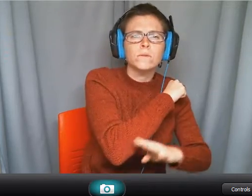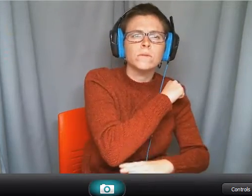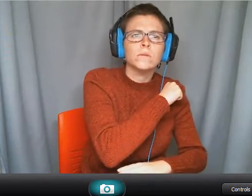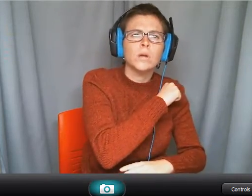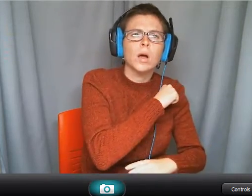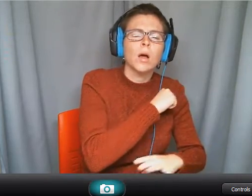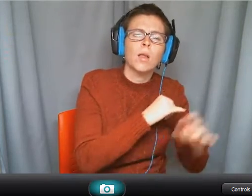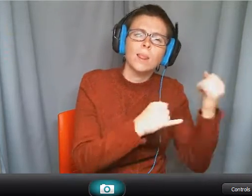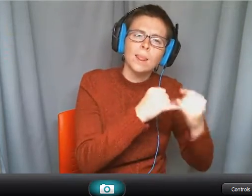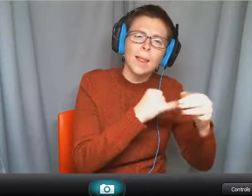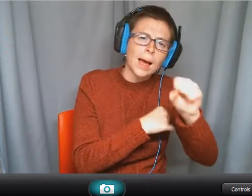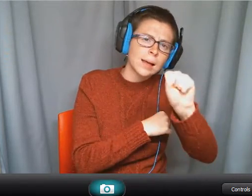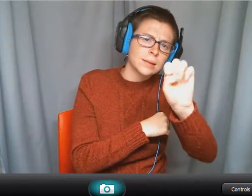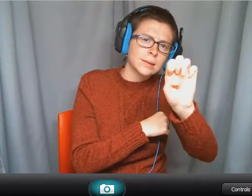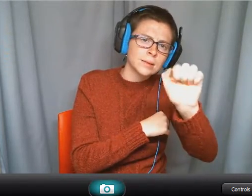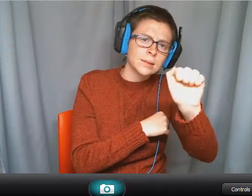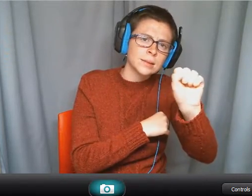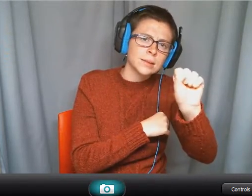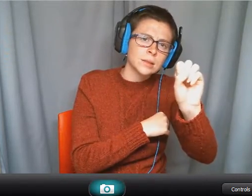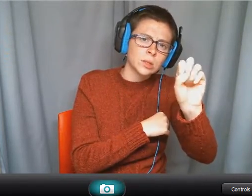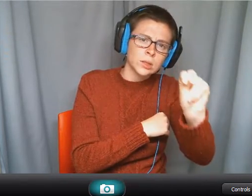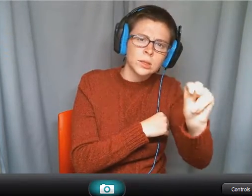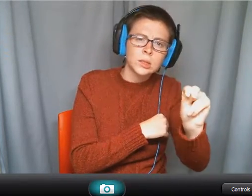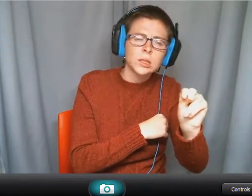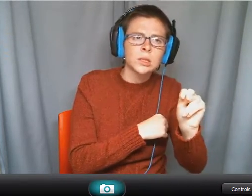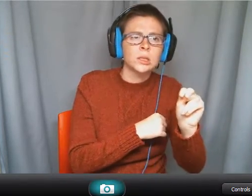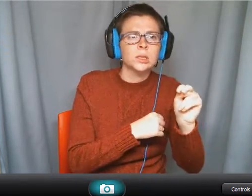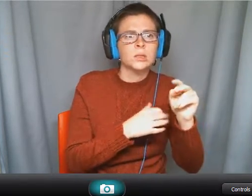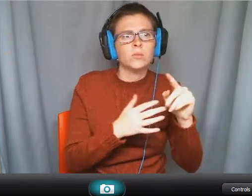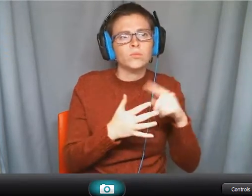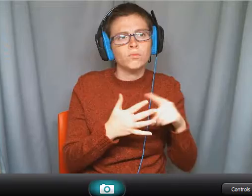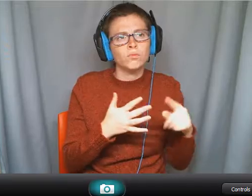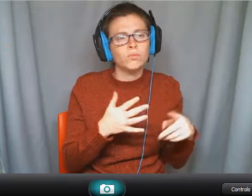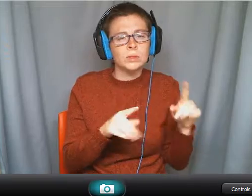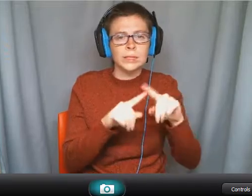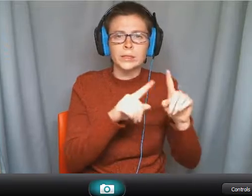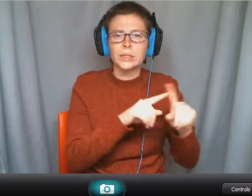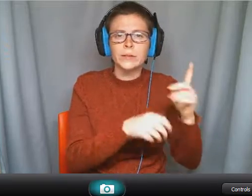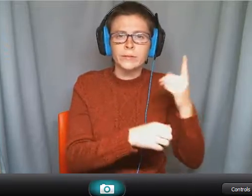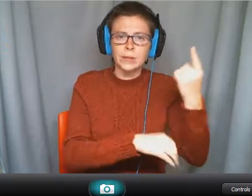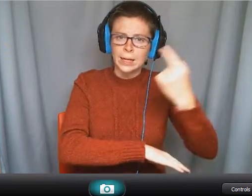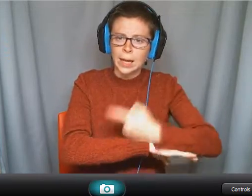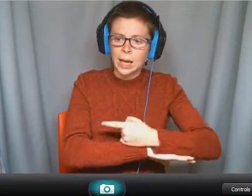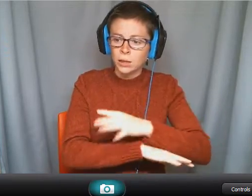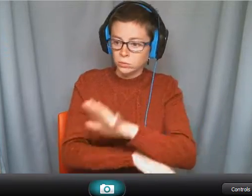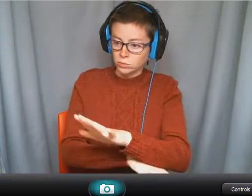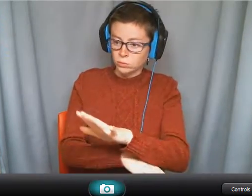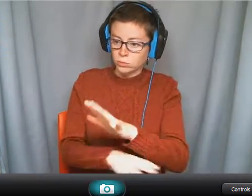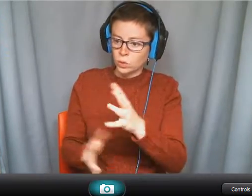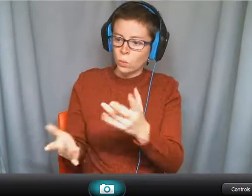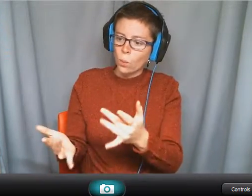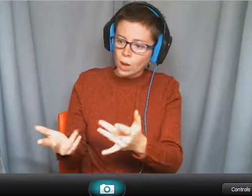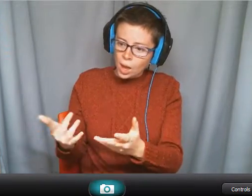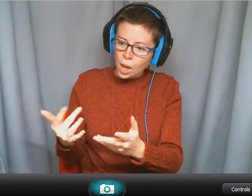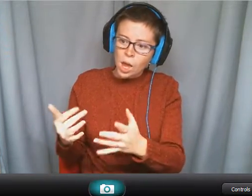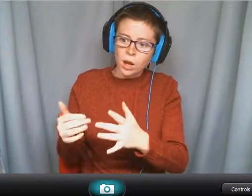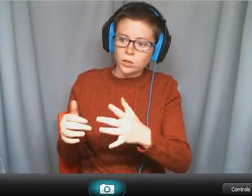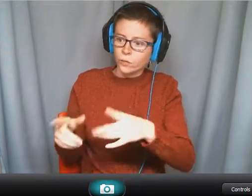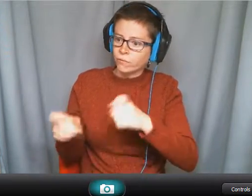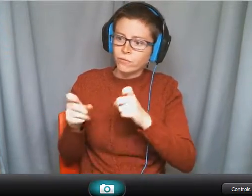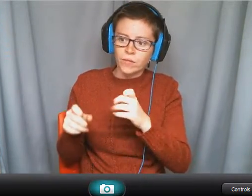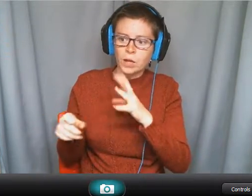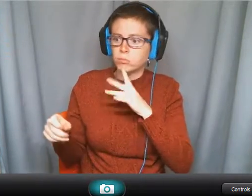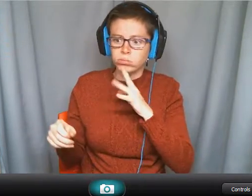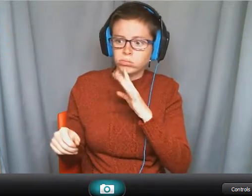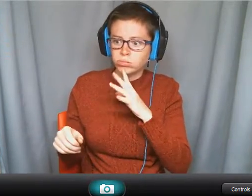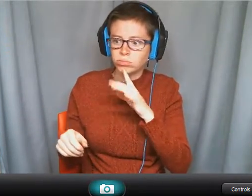have windy days. Colleen, slow down. Okay, slow down. You're way ahead of me.